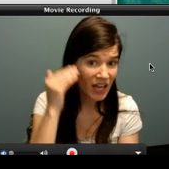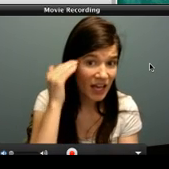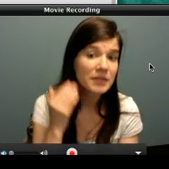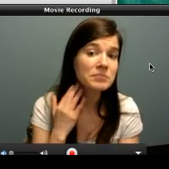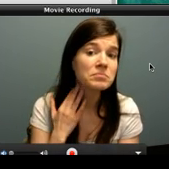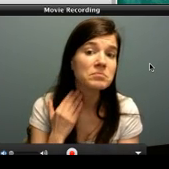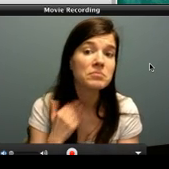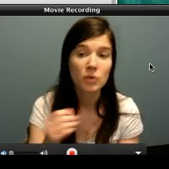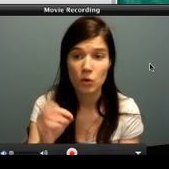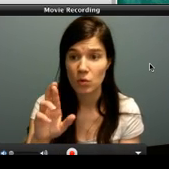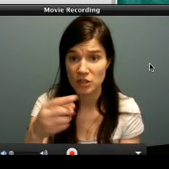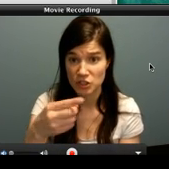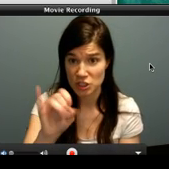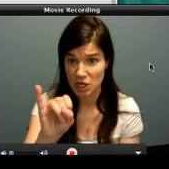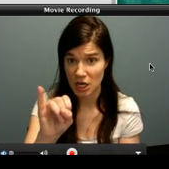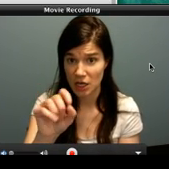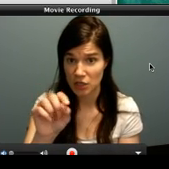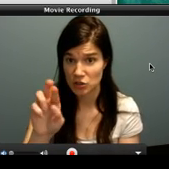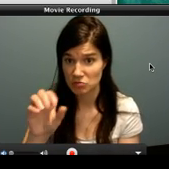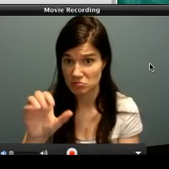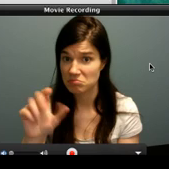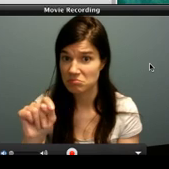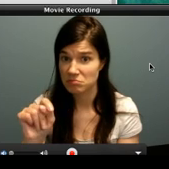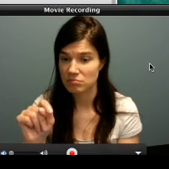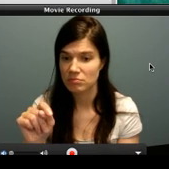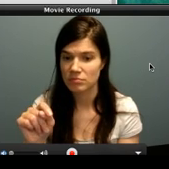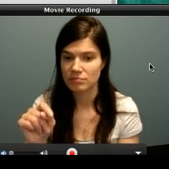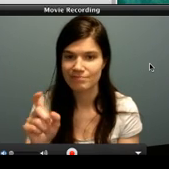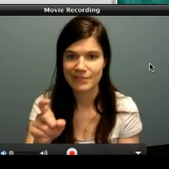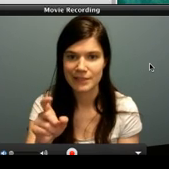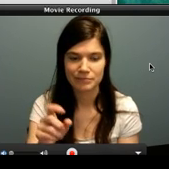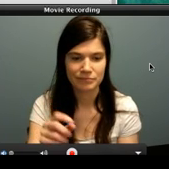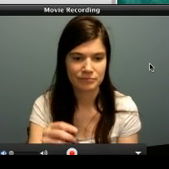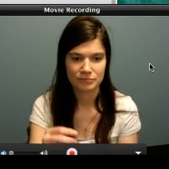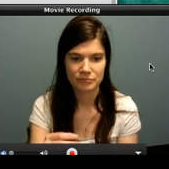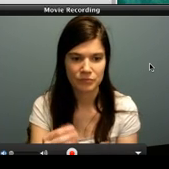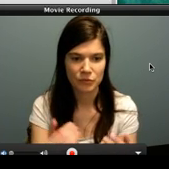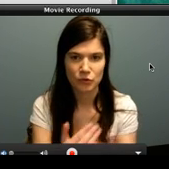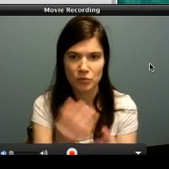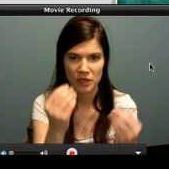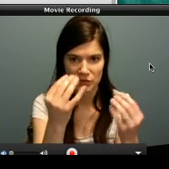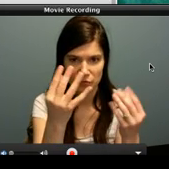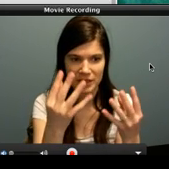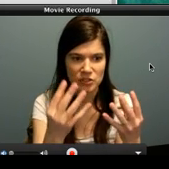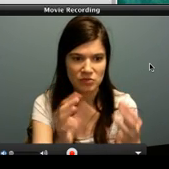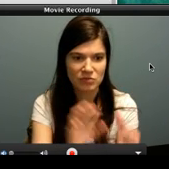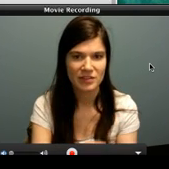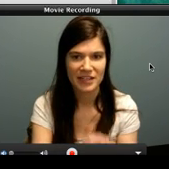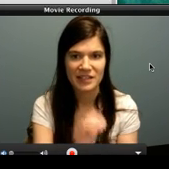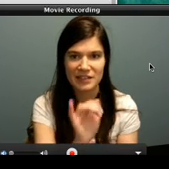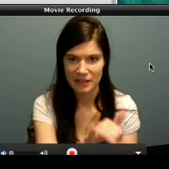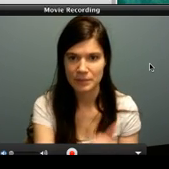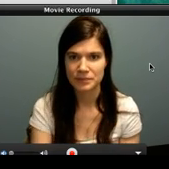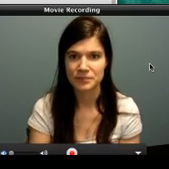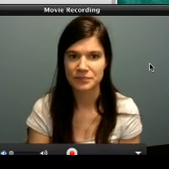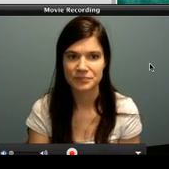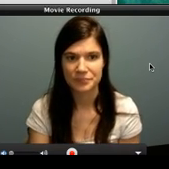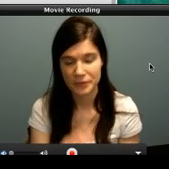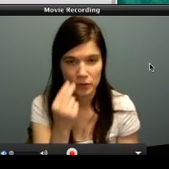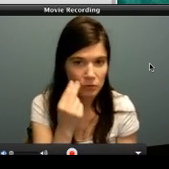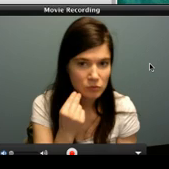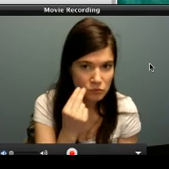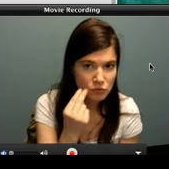your gastrointestinal tract, you will receive educational materials regarding appropriate nutrition and the management